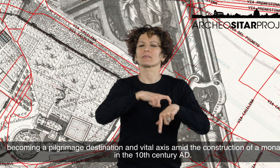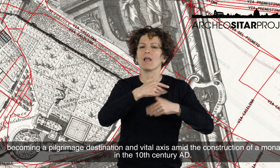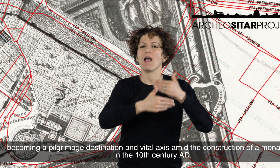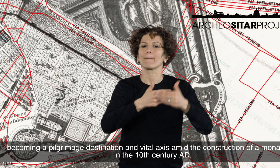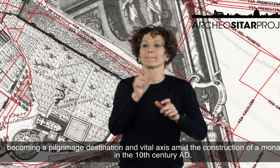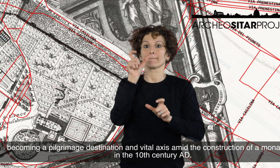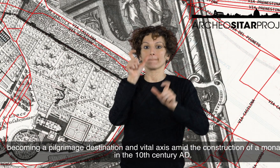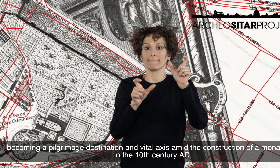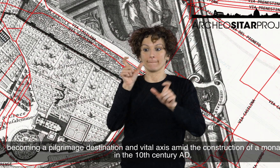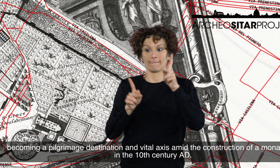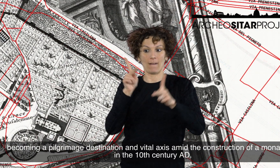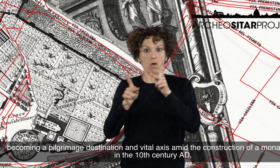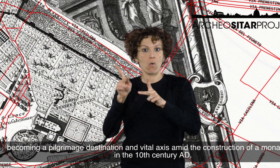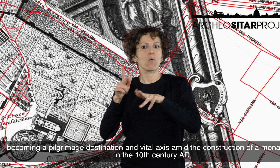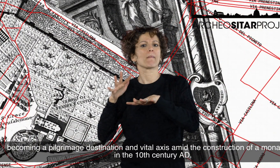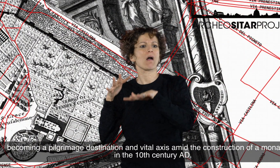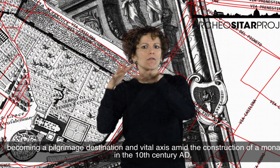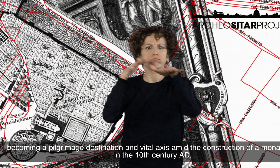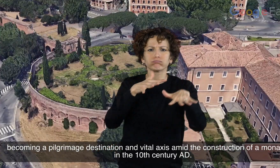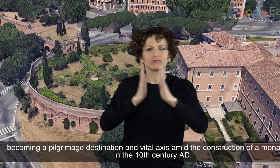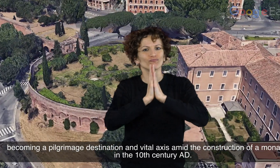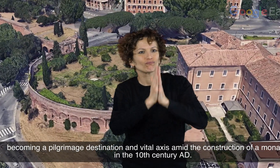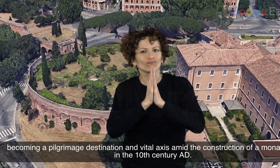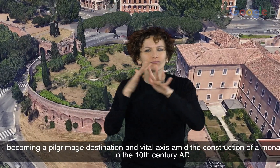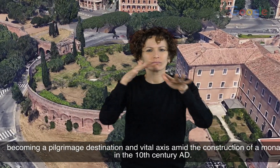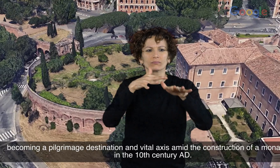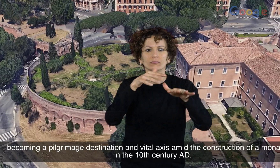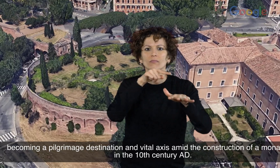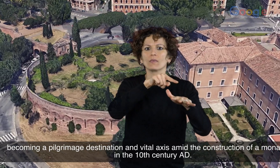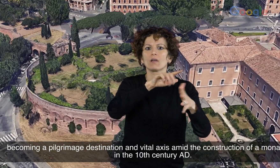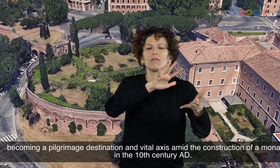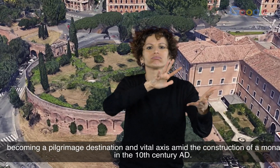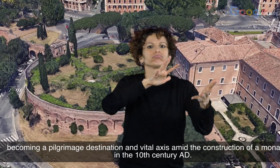axis amid the construction of a monastery in the 10th century AD.